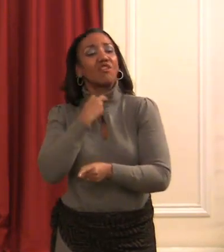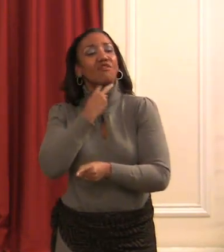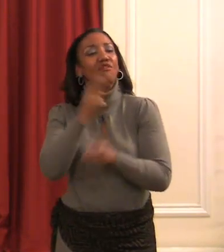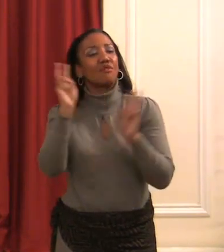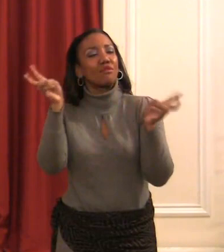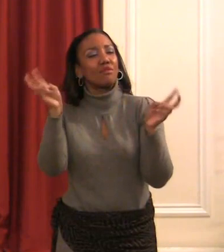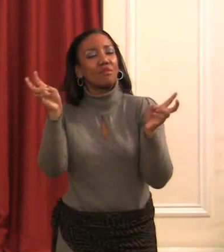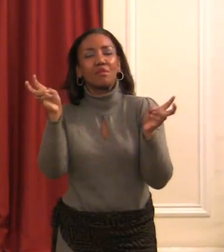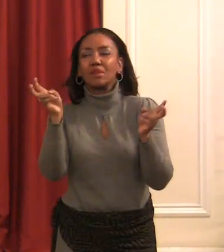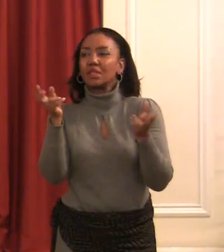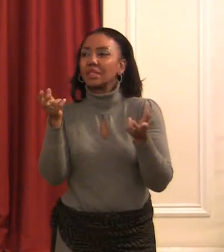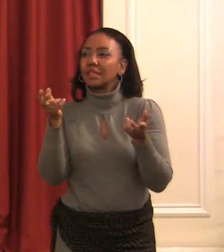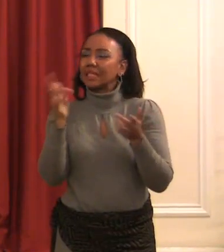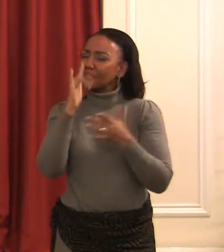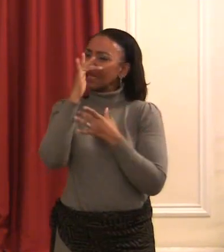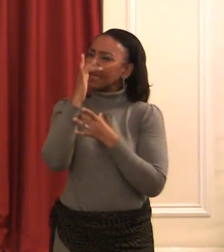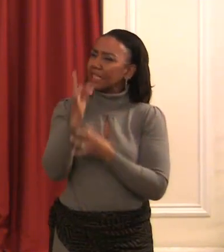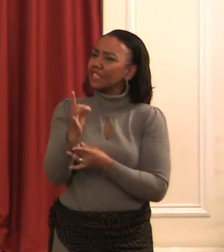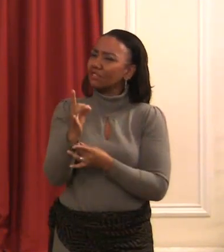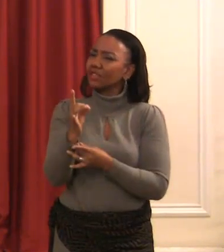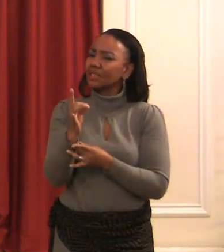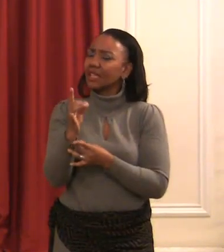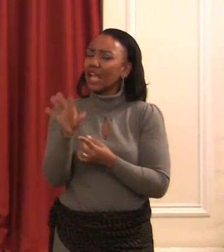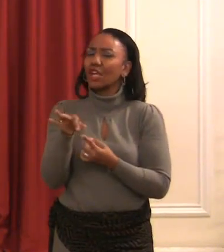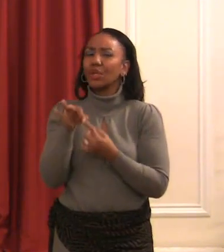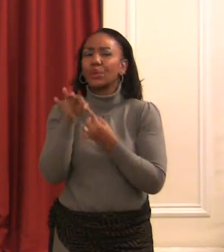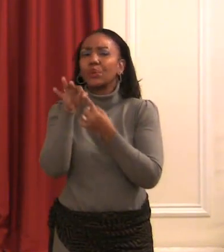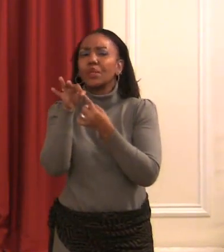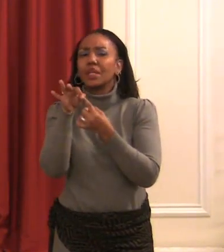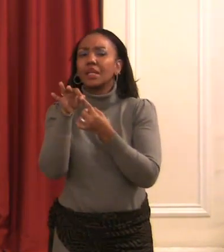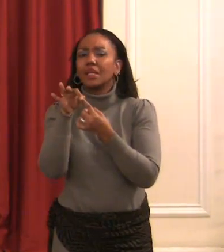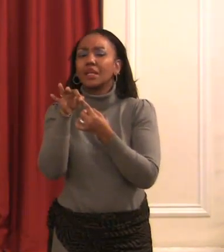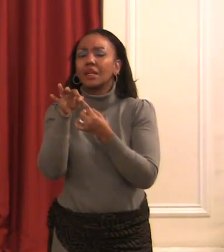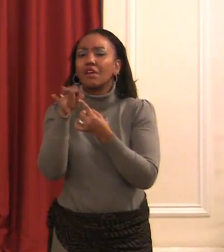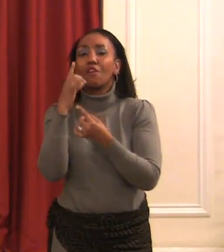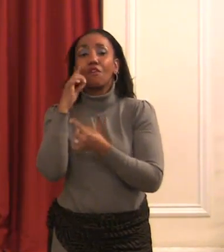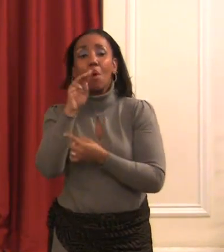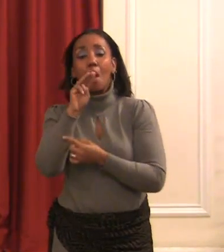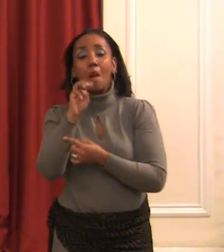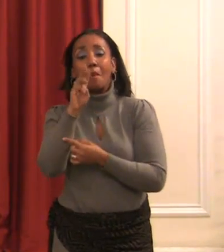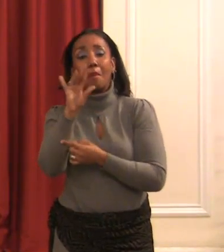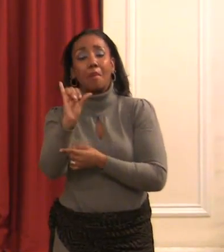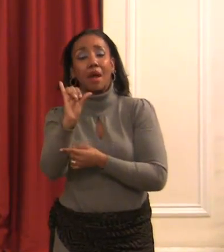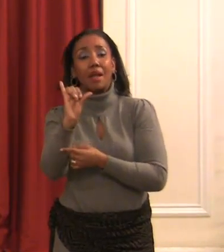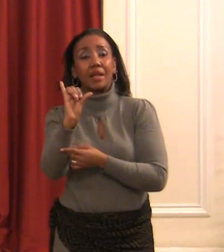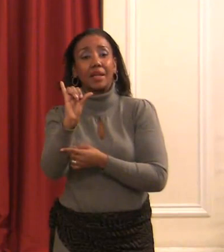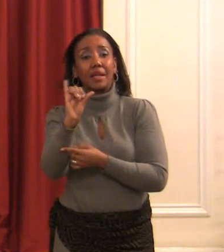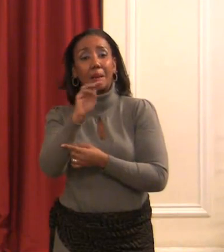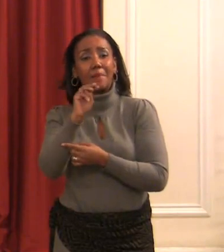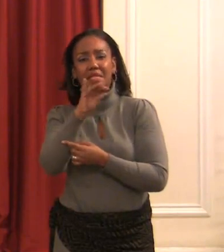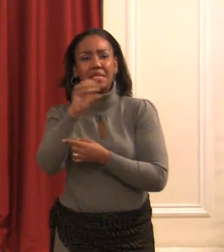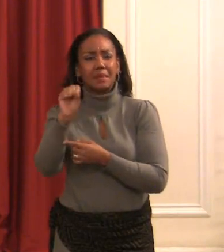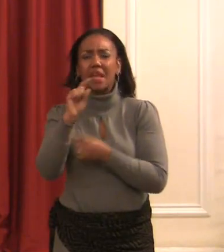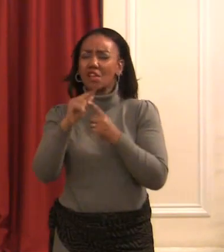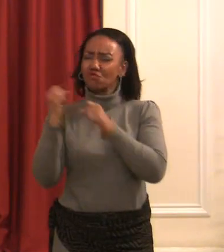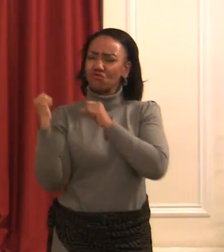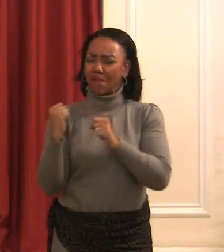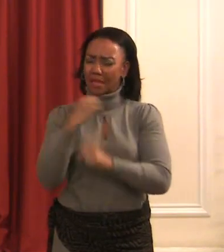is interesting and unique, and it's full of strength and